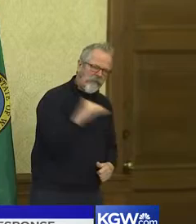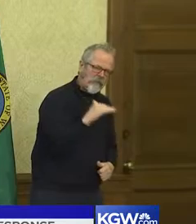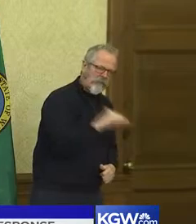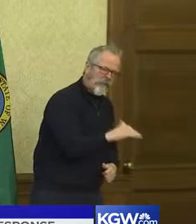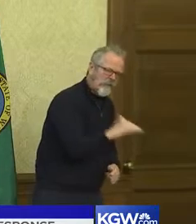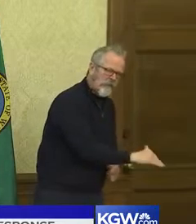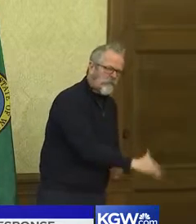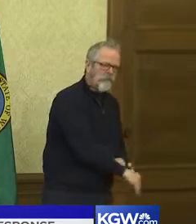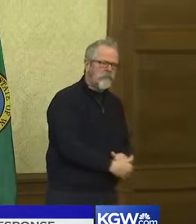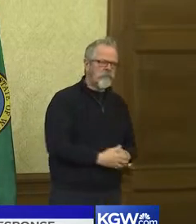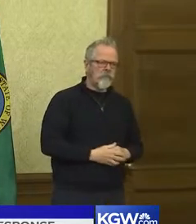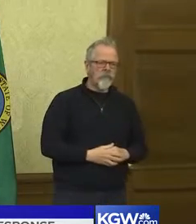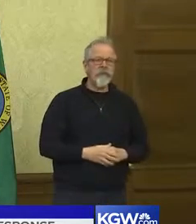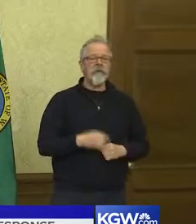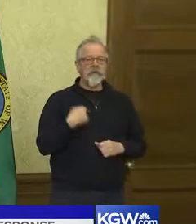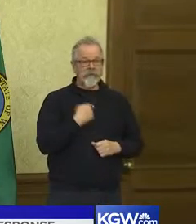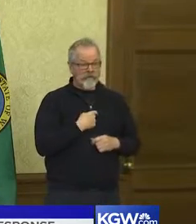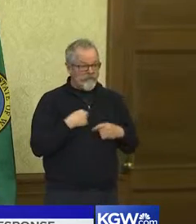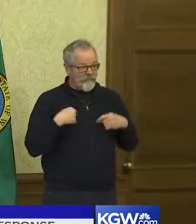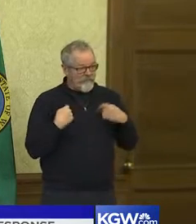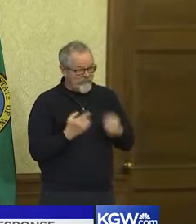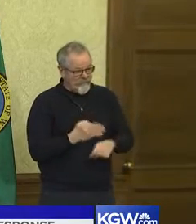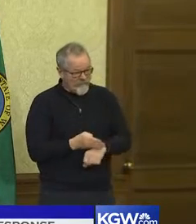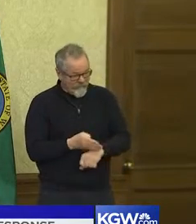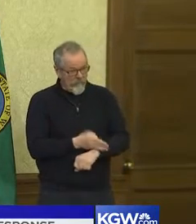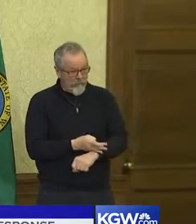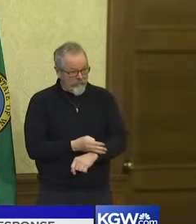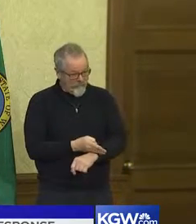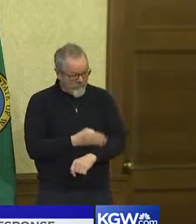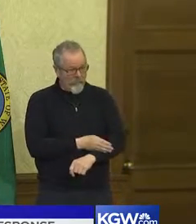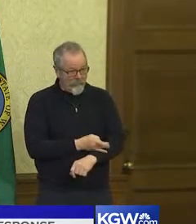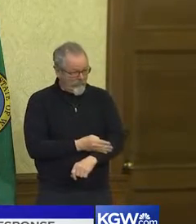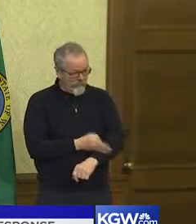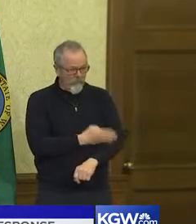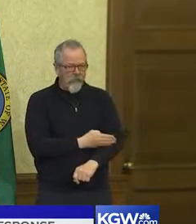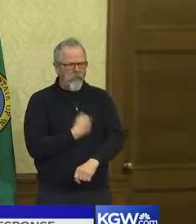we've had. Next we go to Jim Camden with the